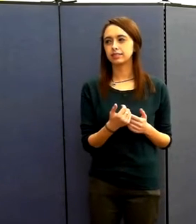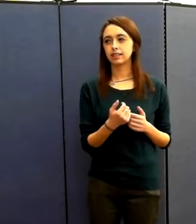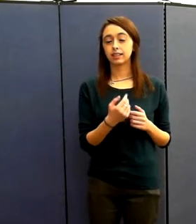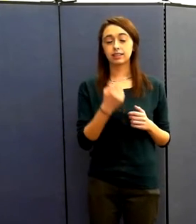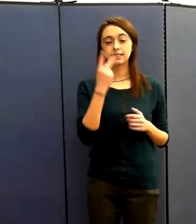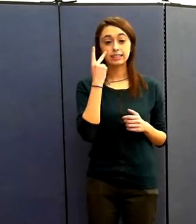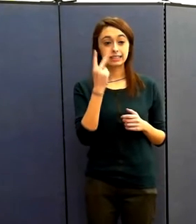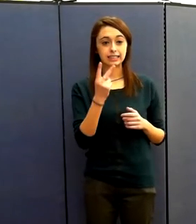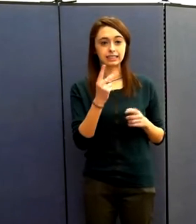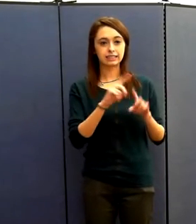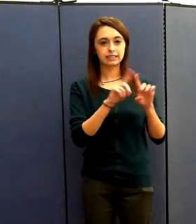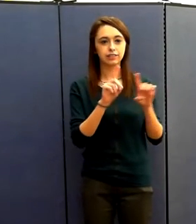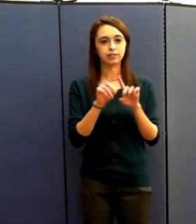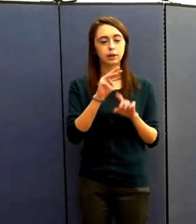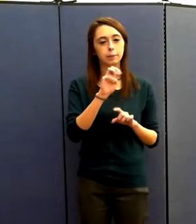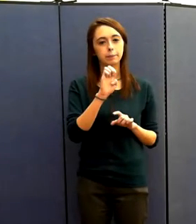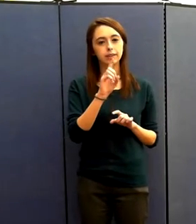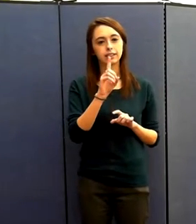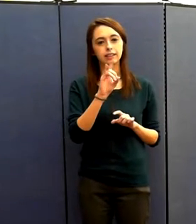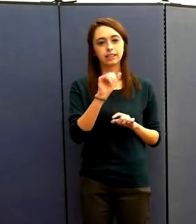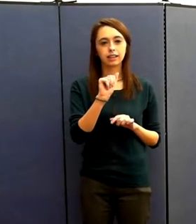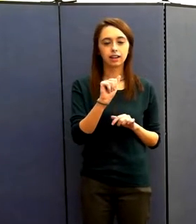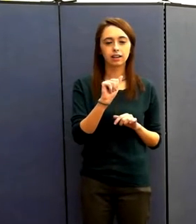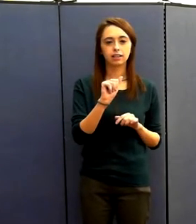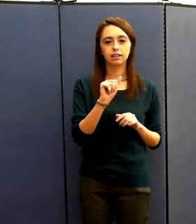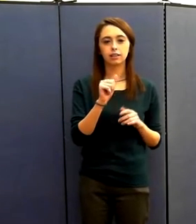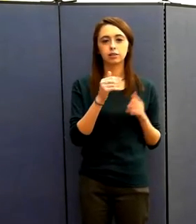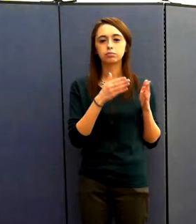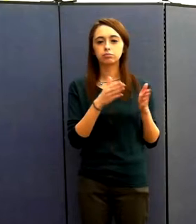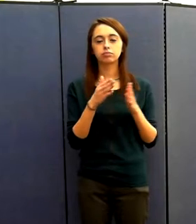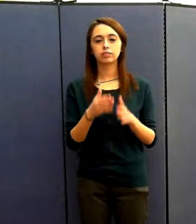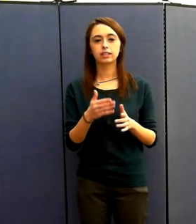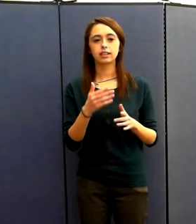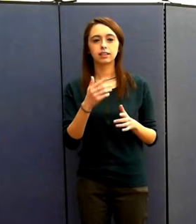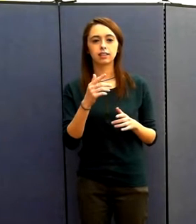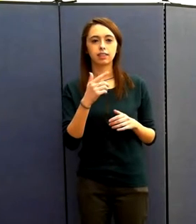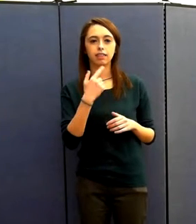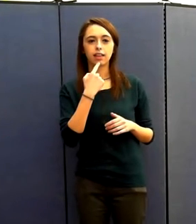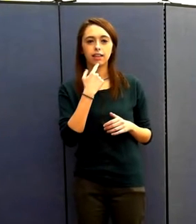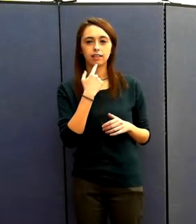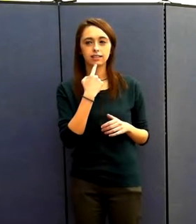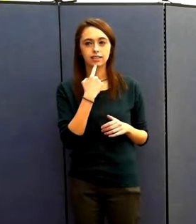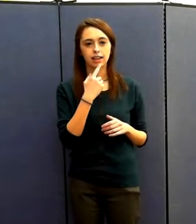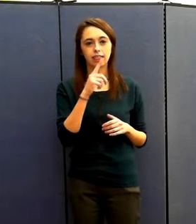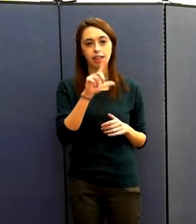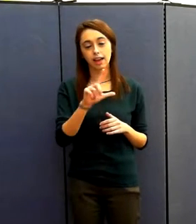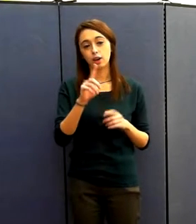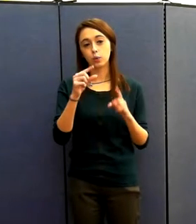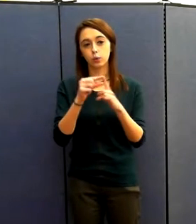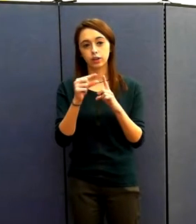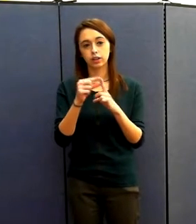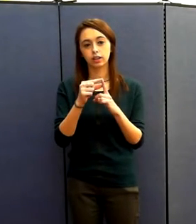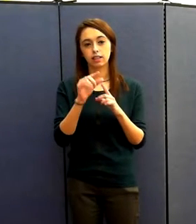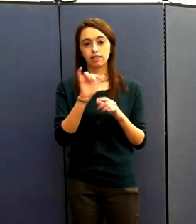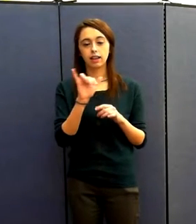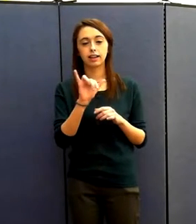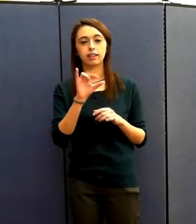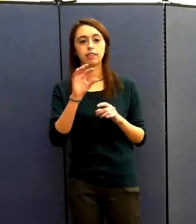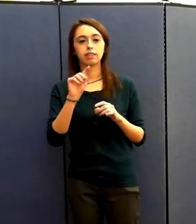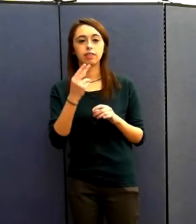portrayals like the L Word, newer shows like The Fosters, where we see women who perform